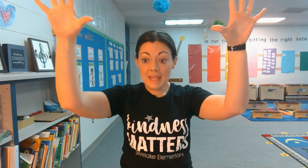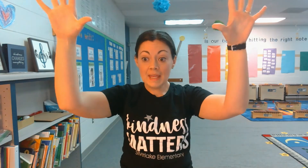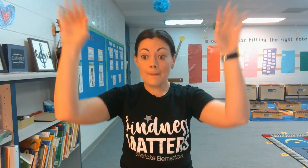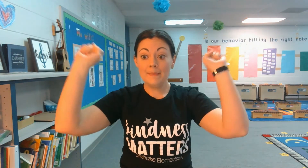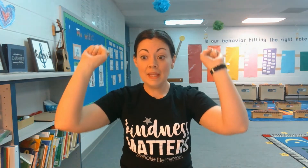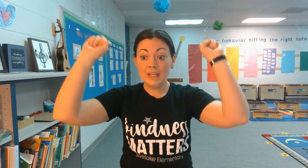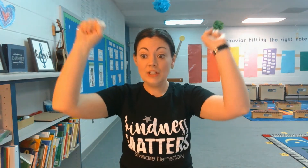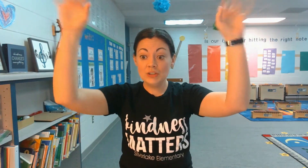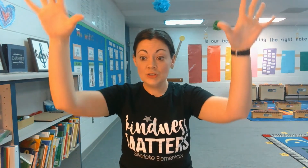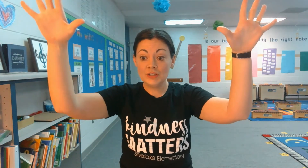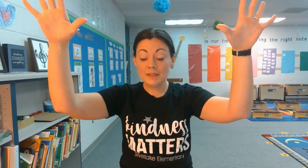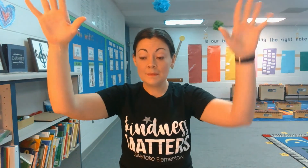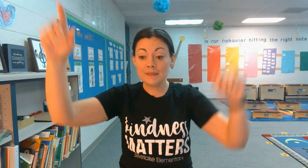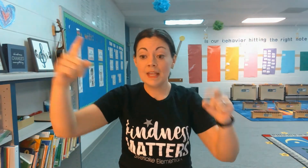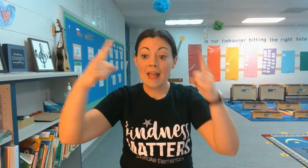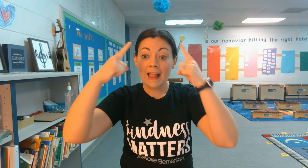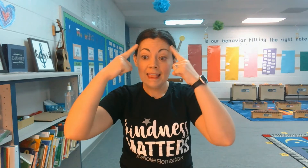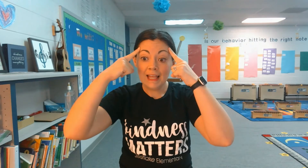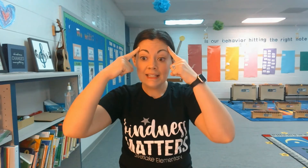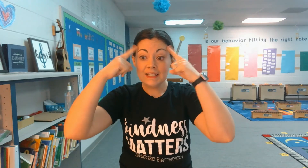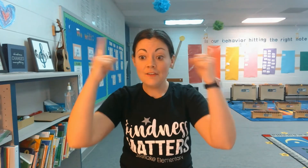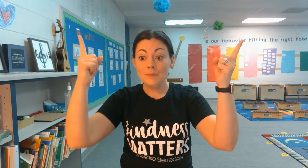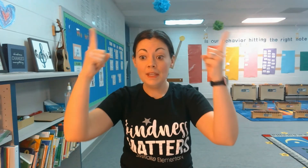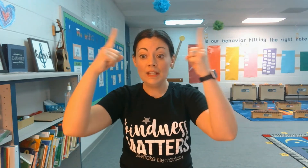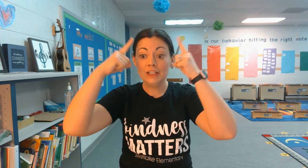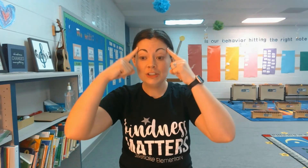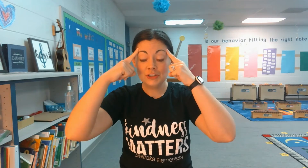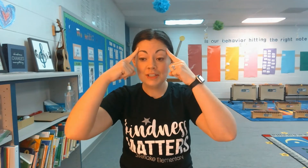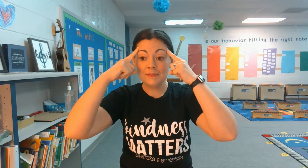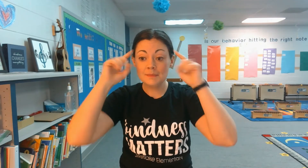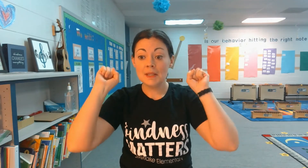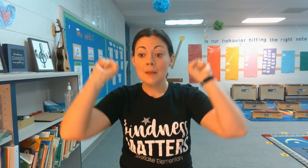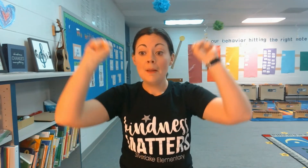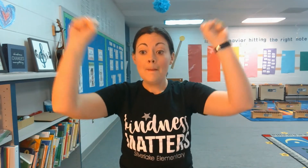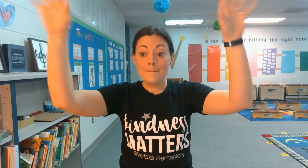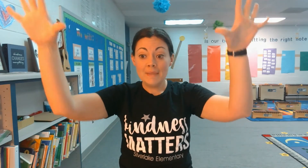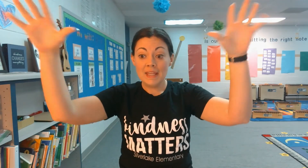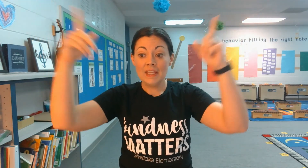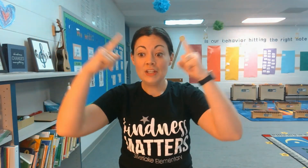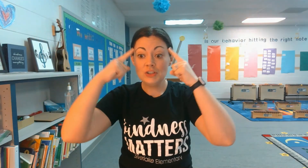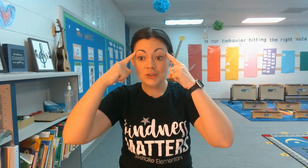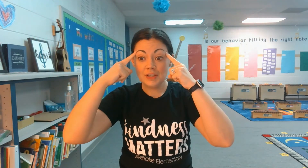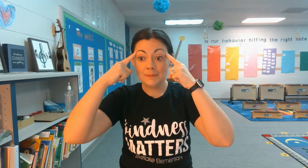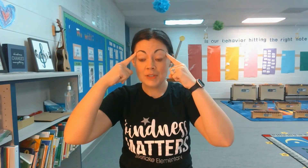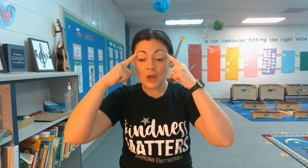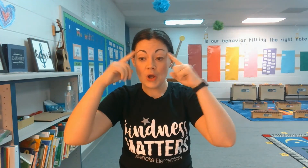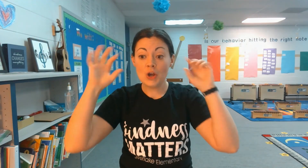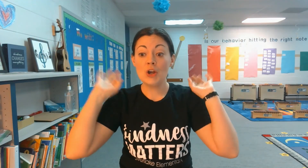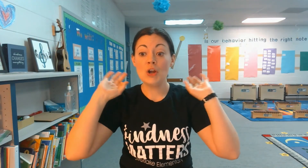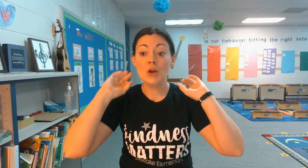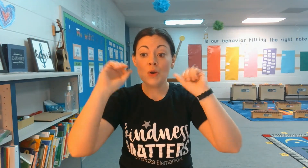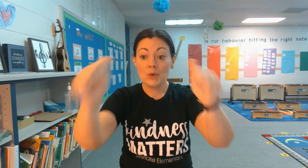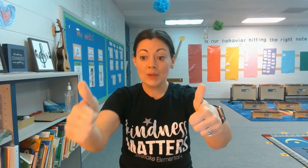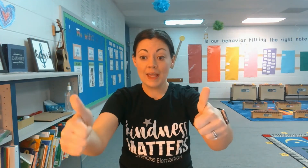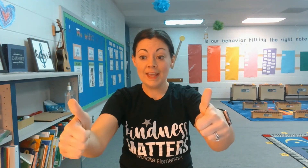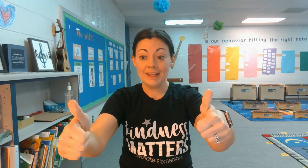big dreams lots of big dreams big dreams are okay